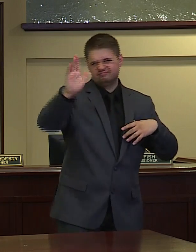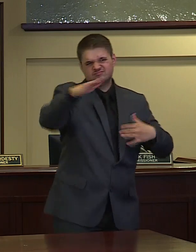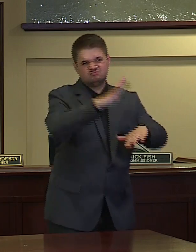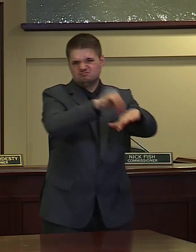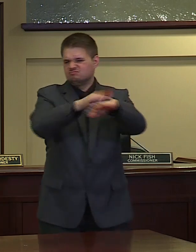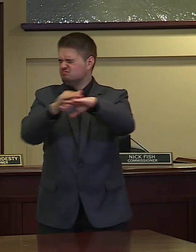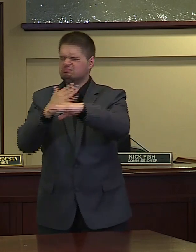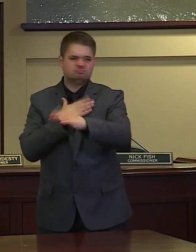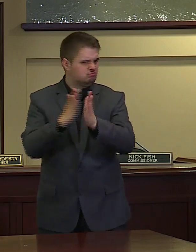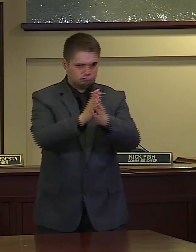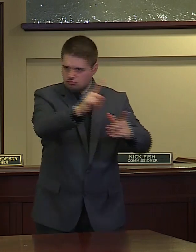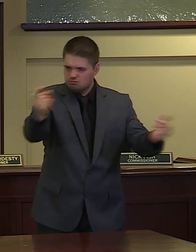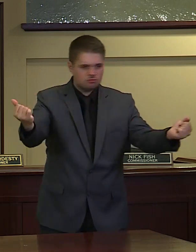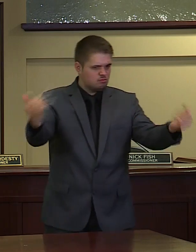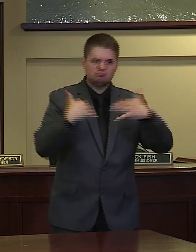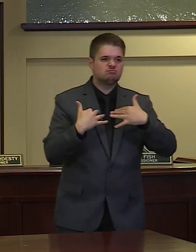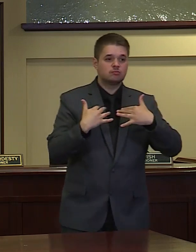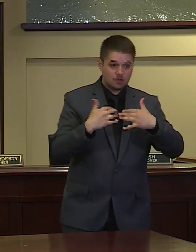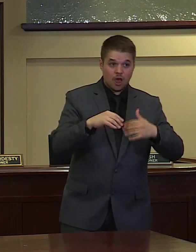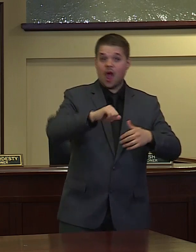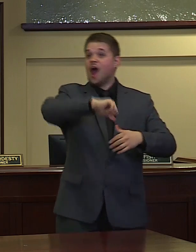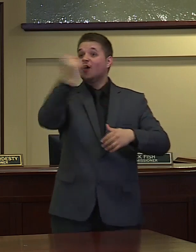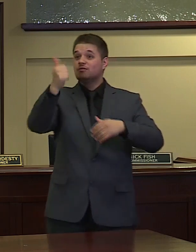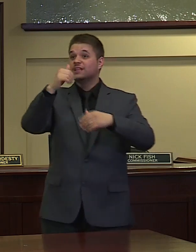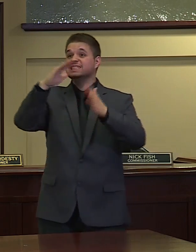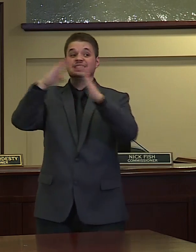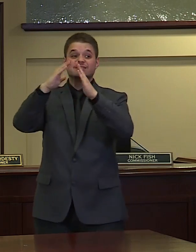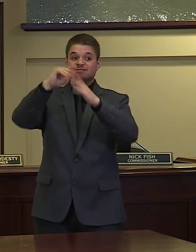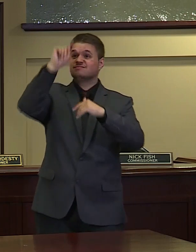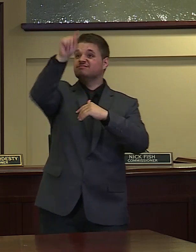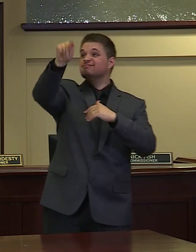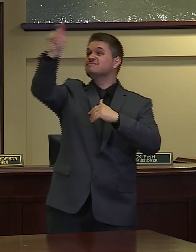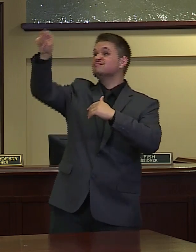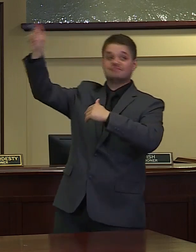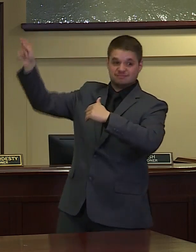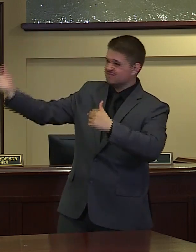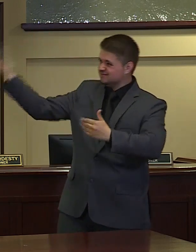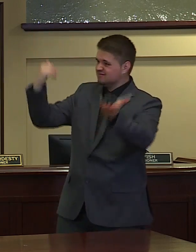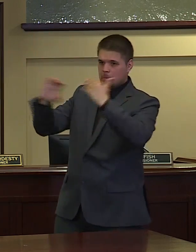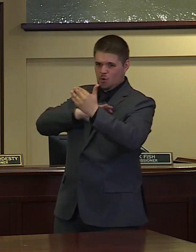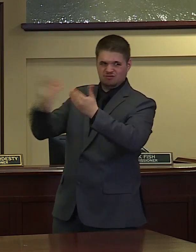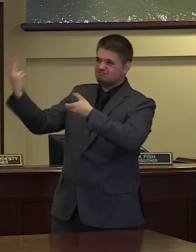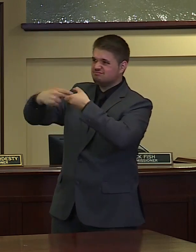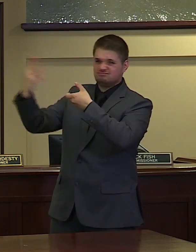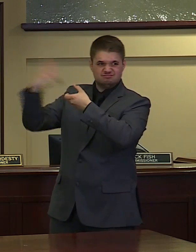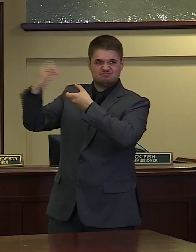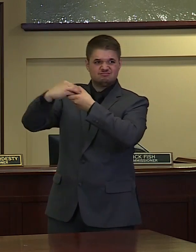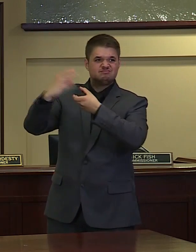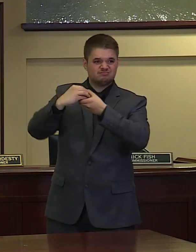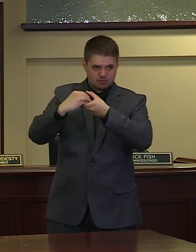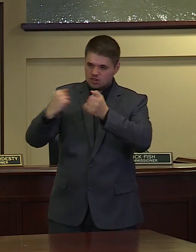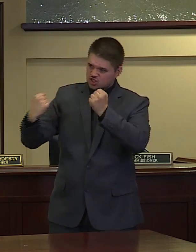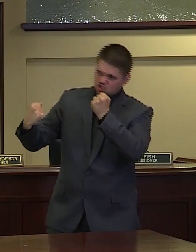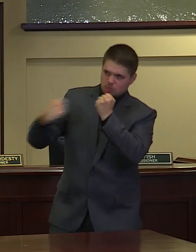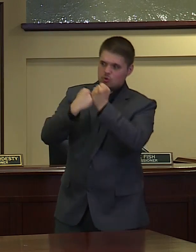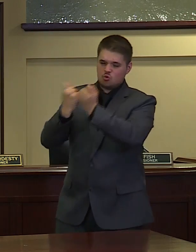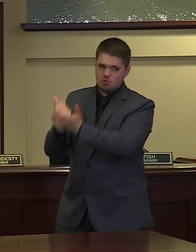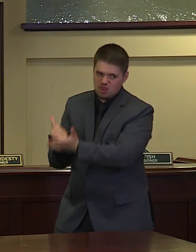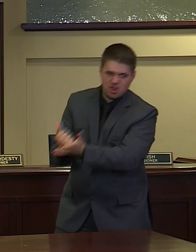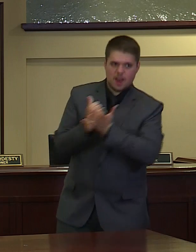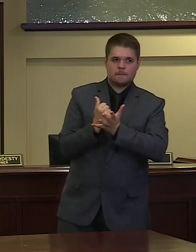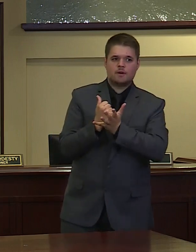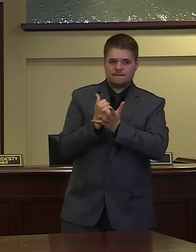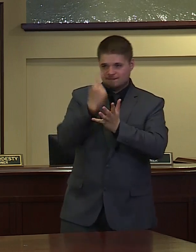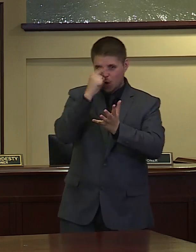additional resources from the other agencies that I mentioned earlier, and we were able to use them to augment either backfill for call-taking